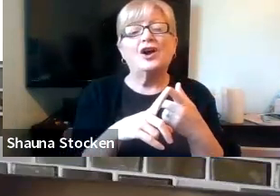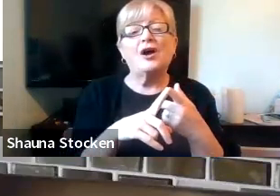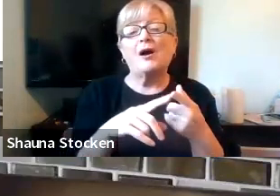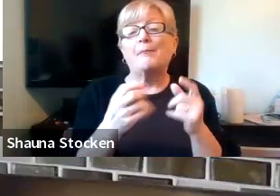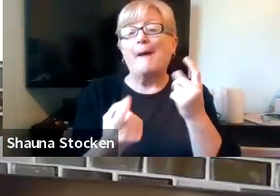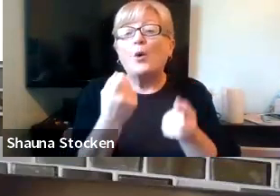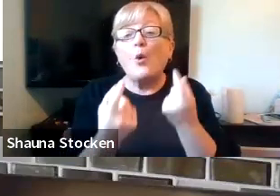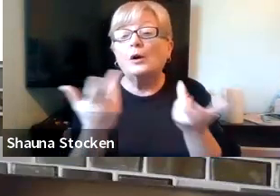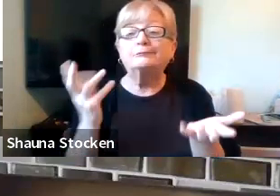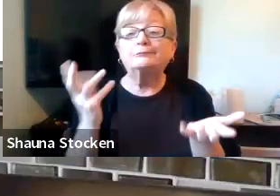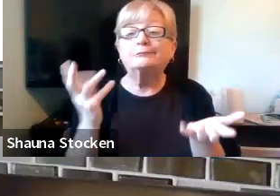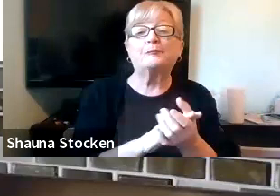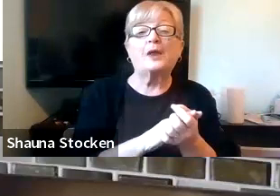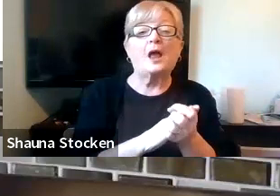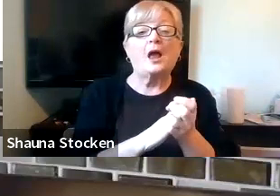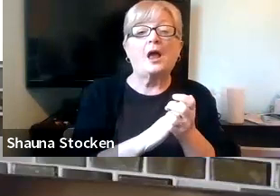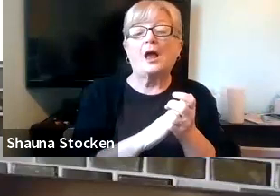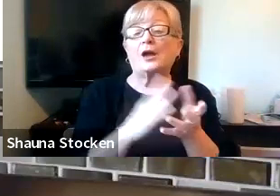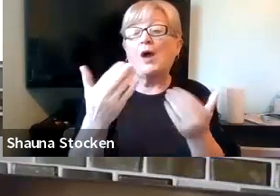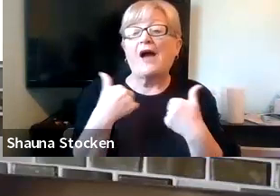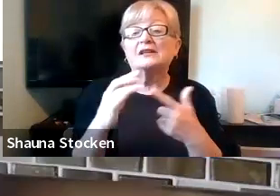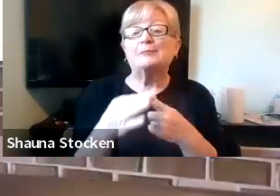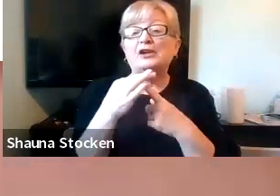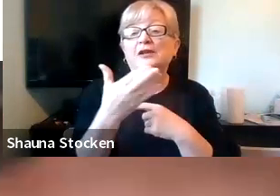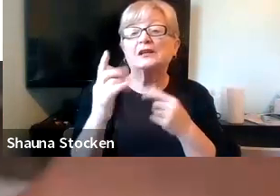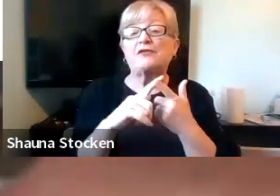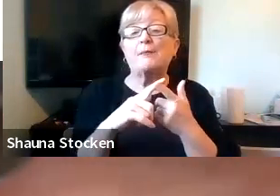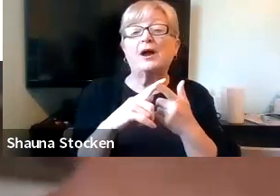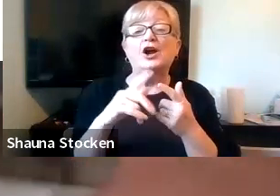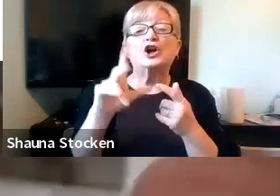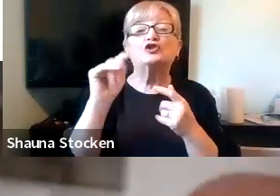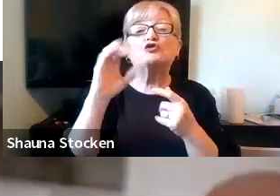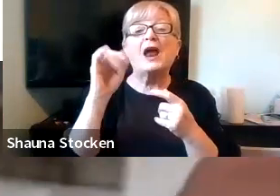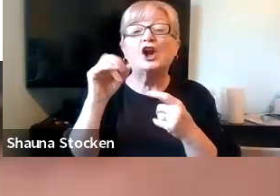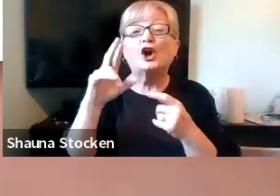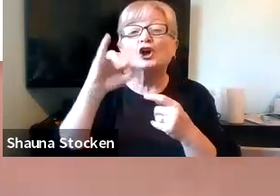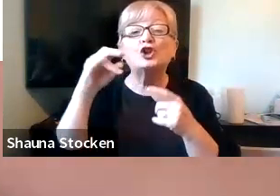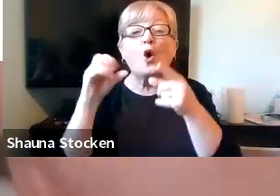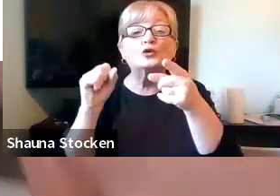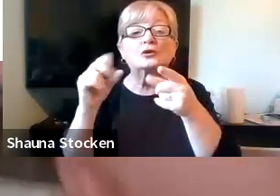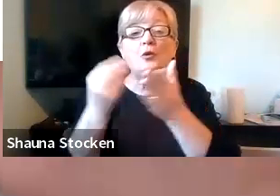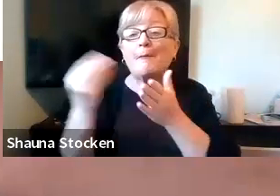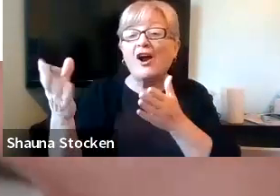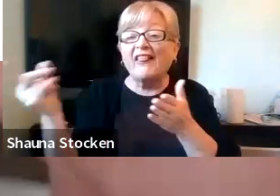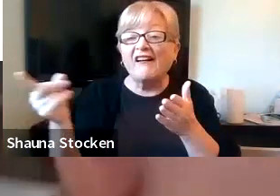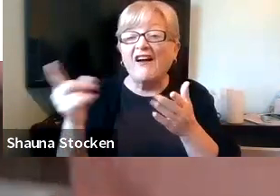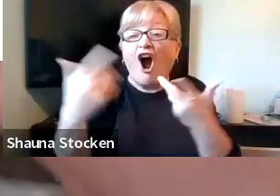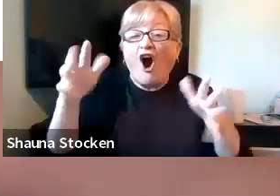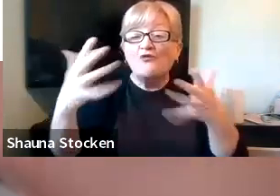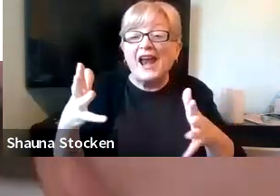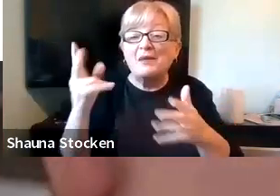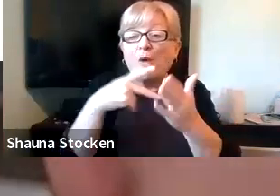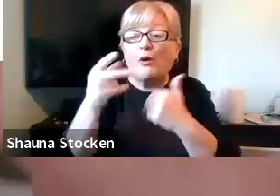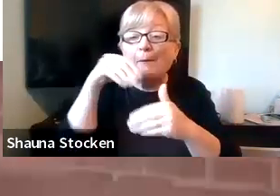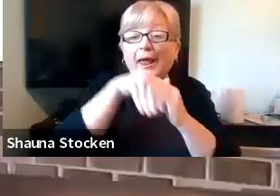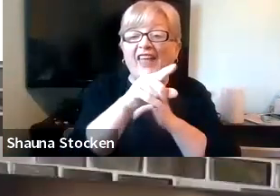Popcorn, you got popcorn. You've got special things from Trader Joe's or Whole Foods Market where things you can buy there are pre-programmed how to cook them in